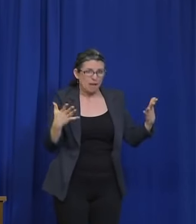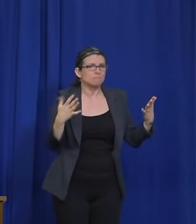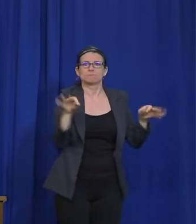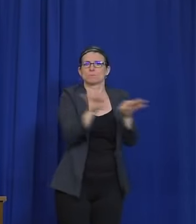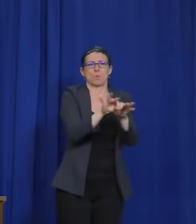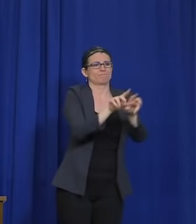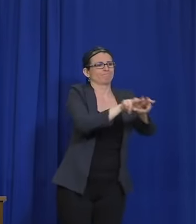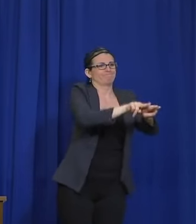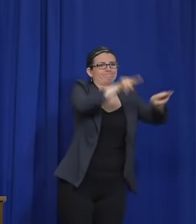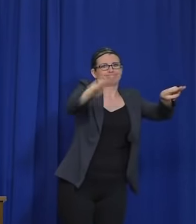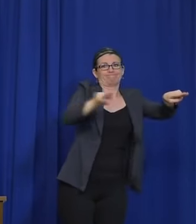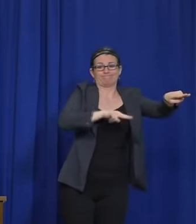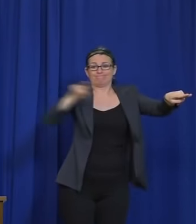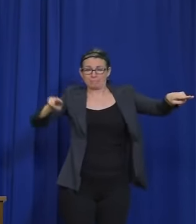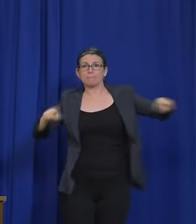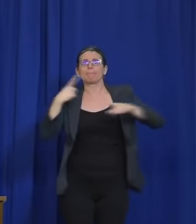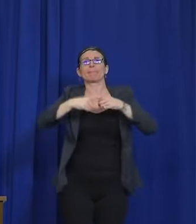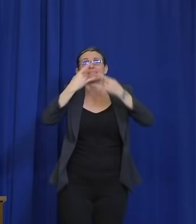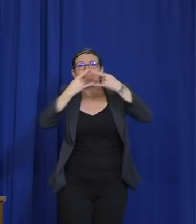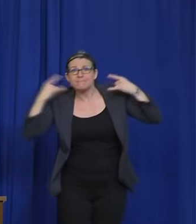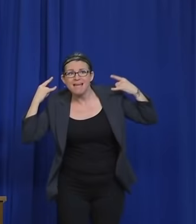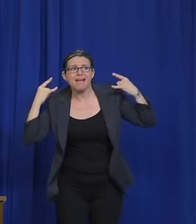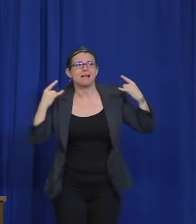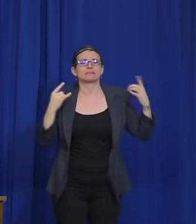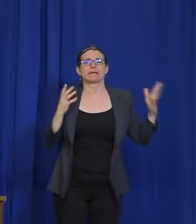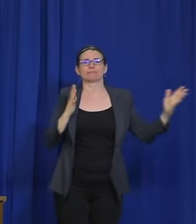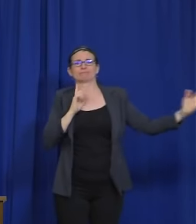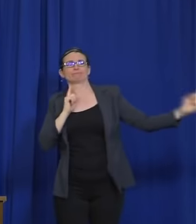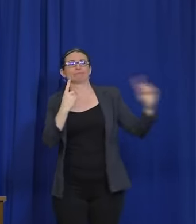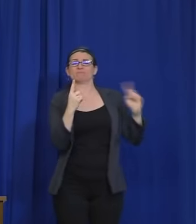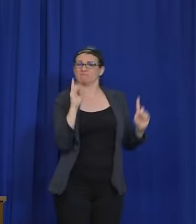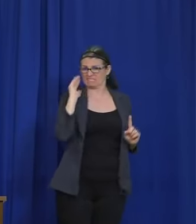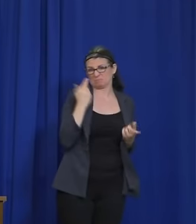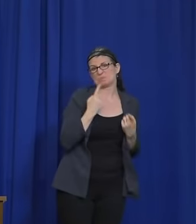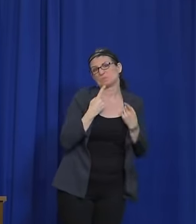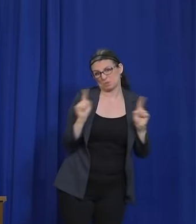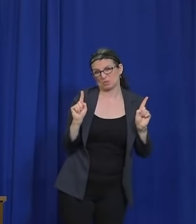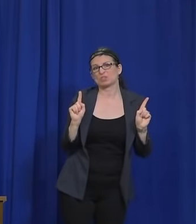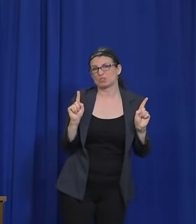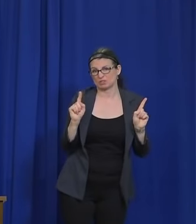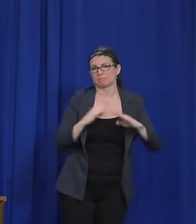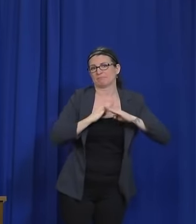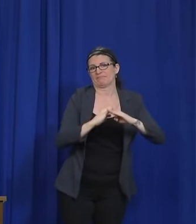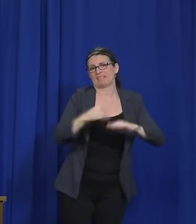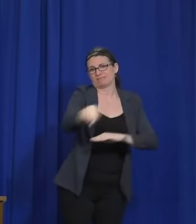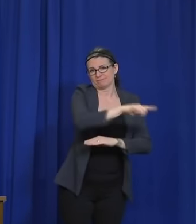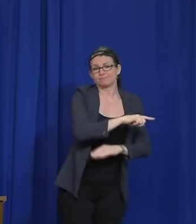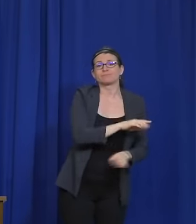We also have 244 cases who are healthcare workers. Some of those are also